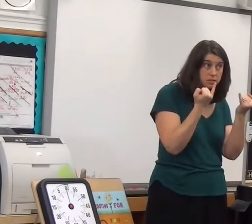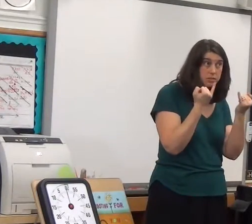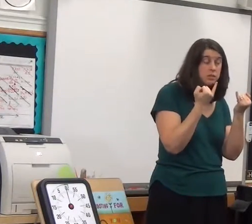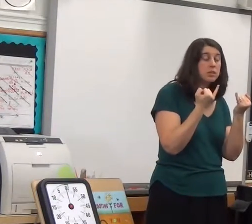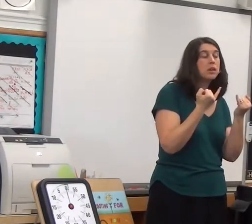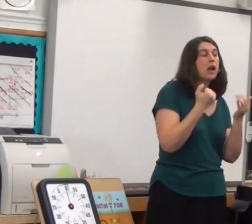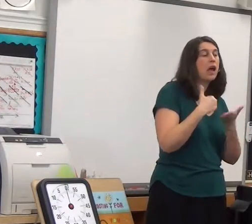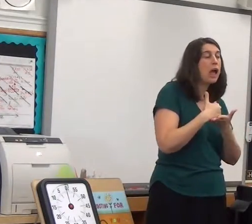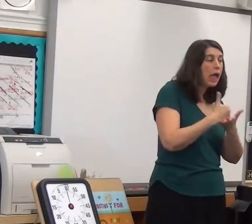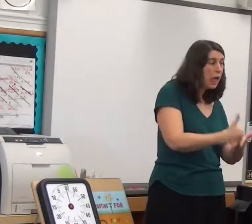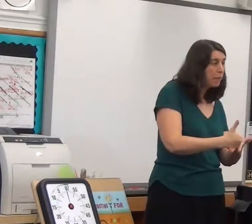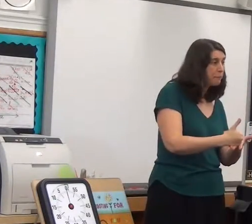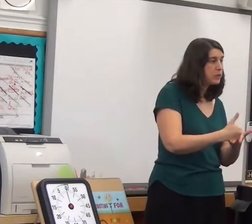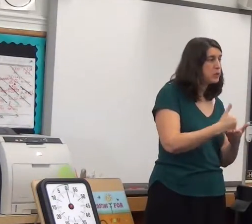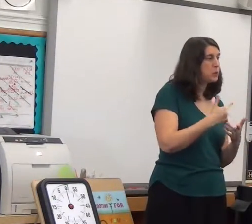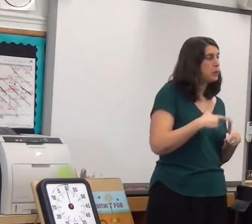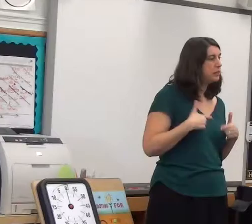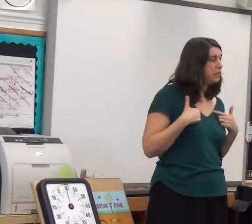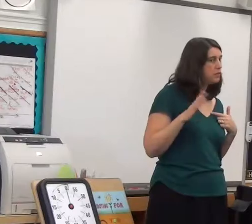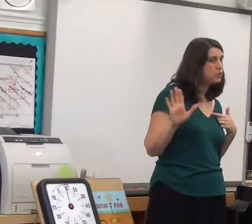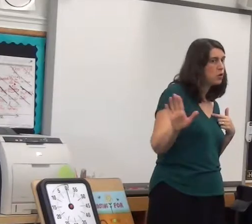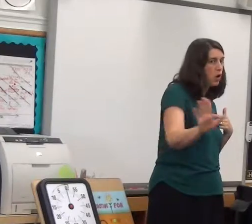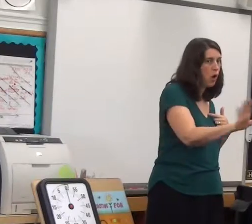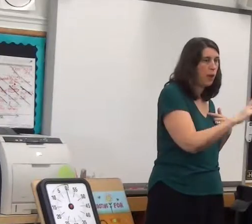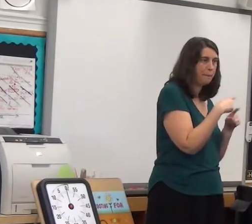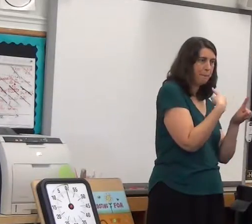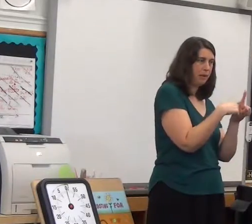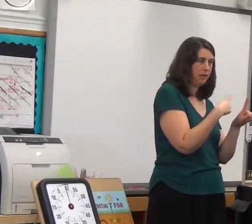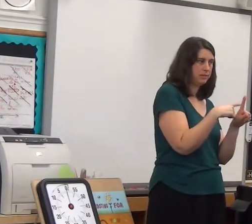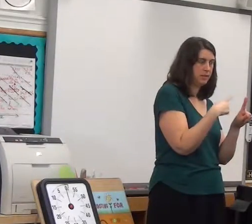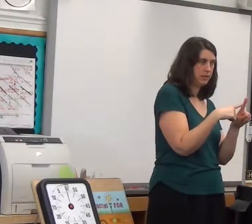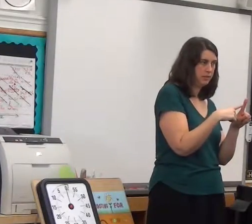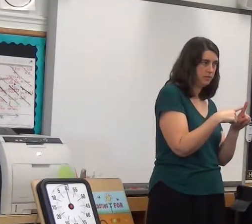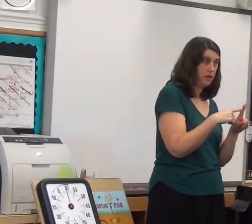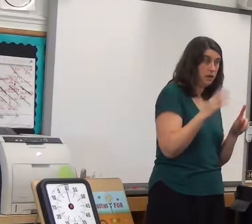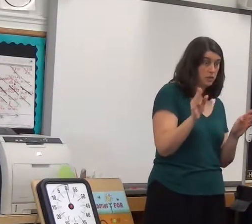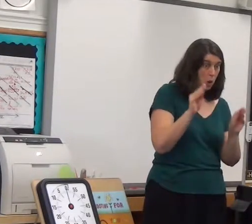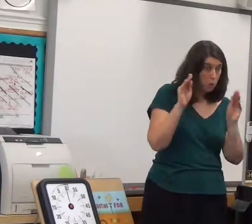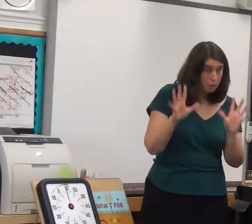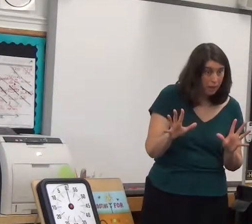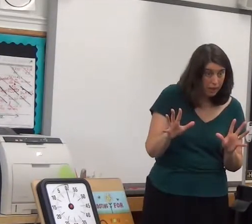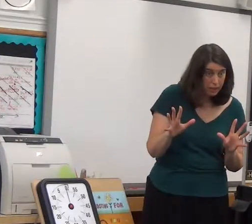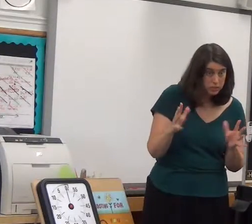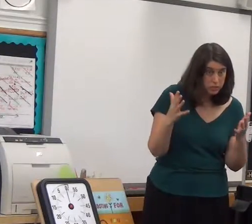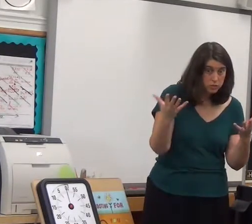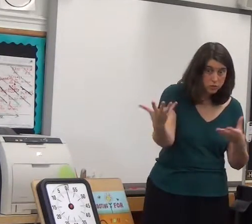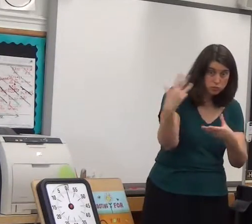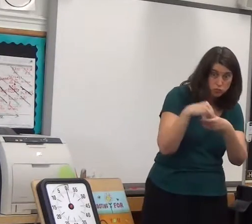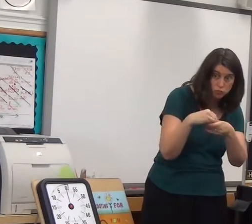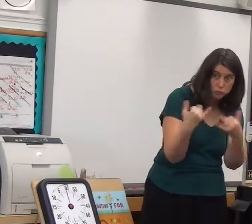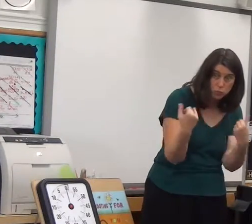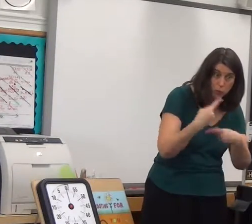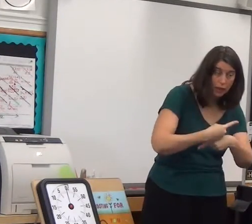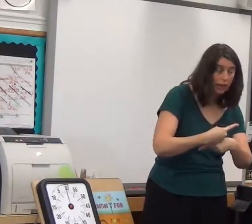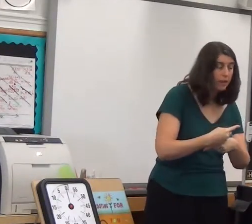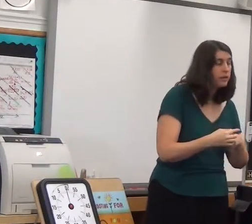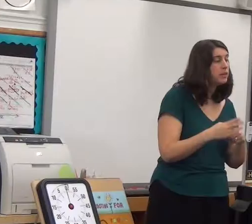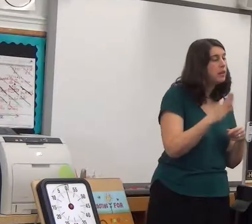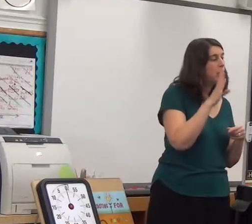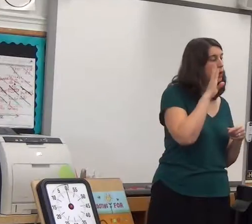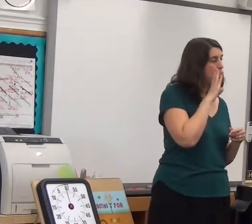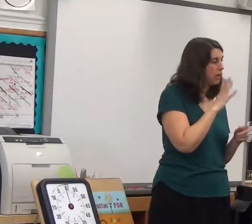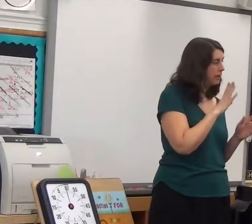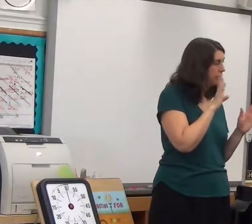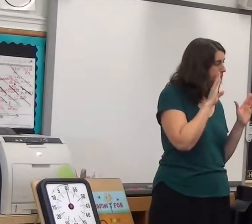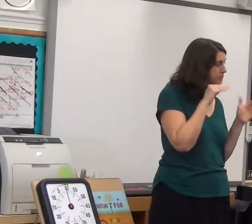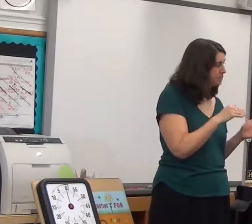a more positive life. And the magic tricks that we're going to take part in today, that we're going to see, are going to